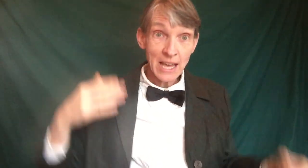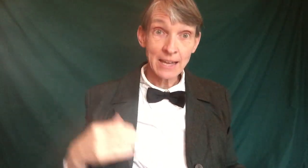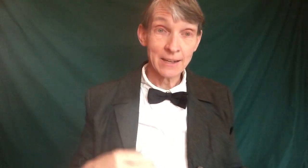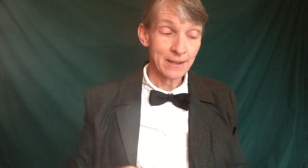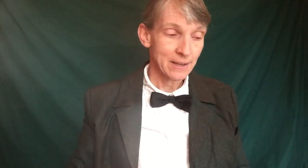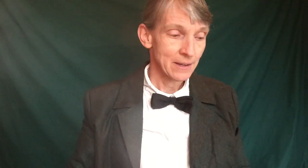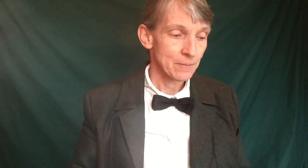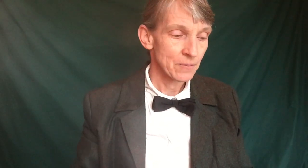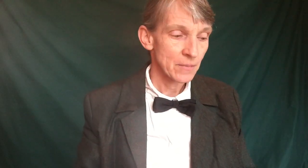head.